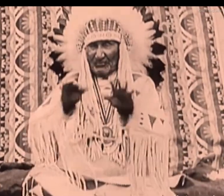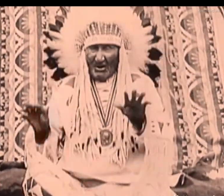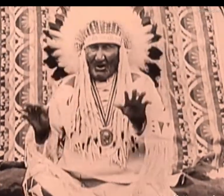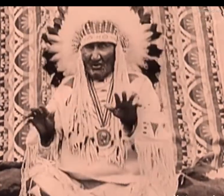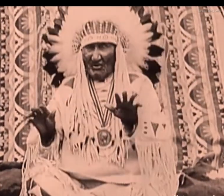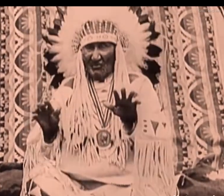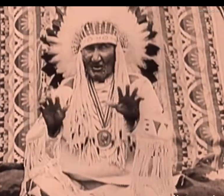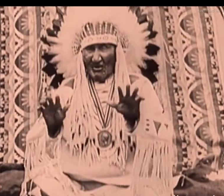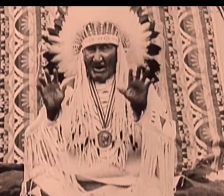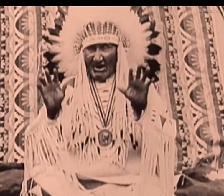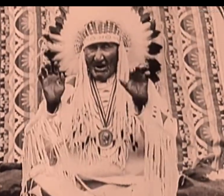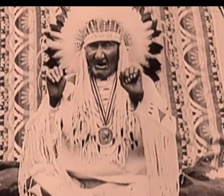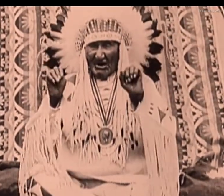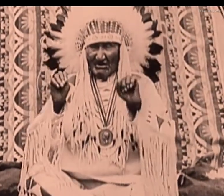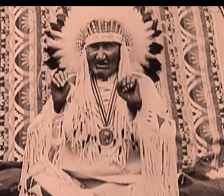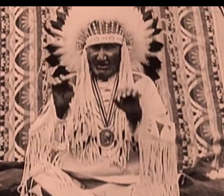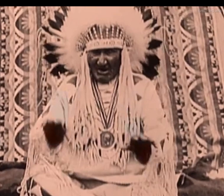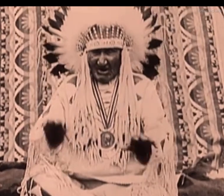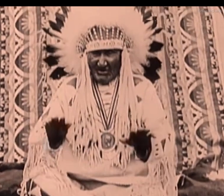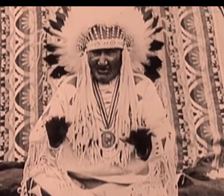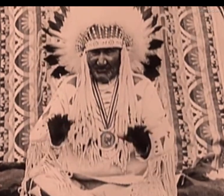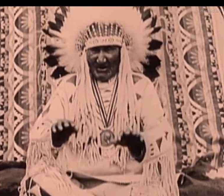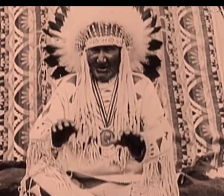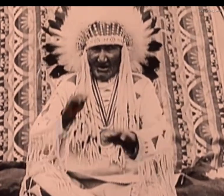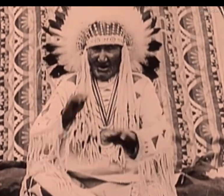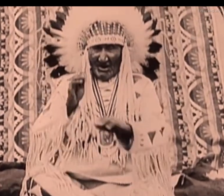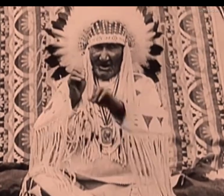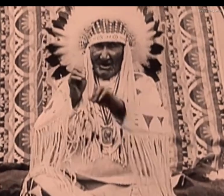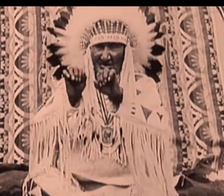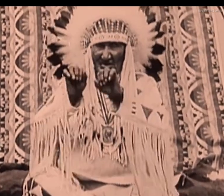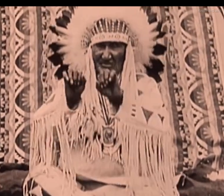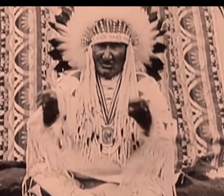buffalo. He tells how the hunters surround the pound.